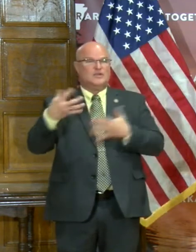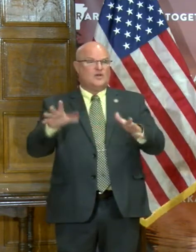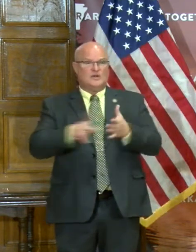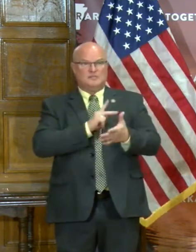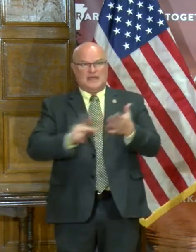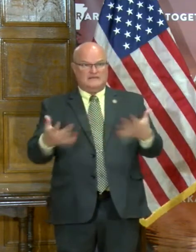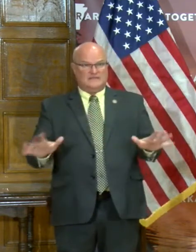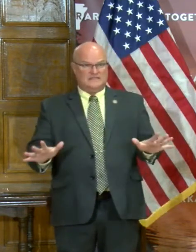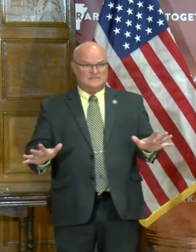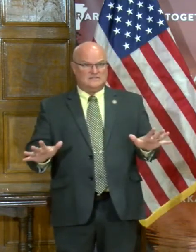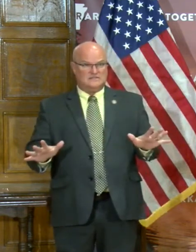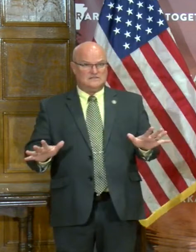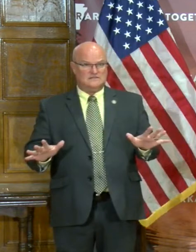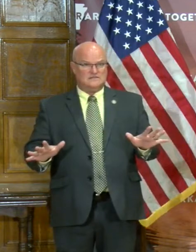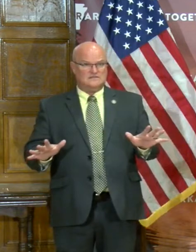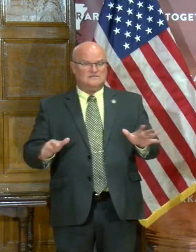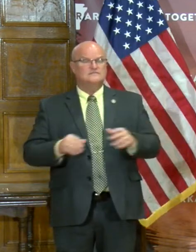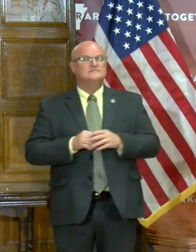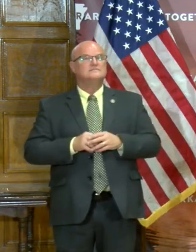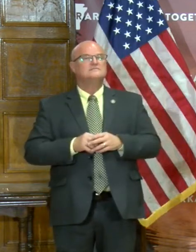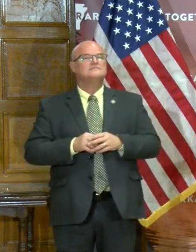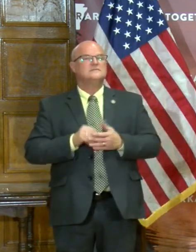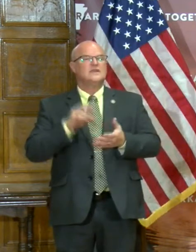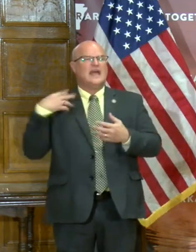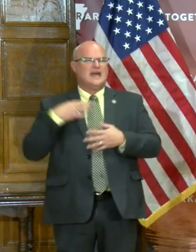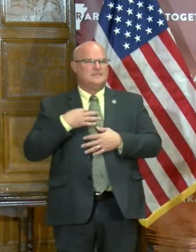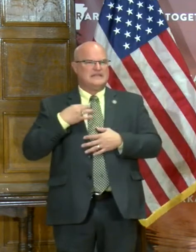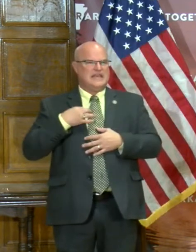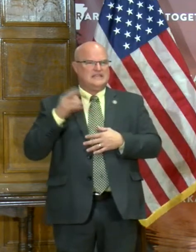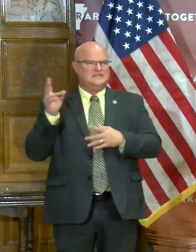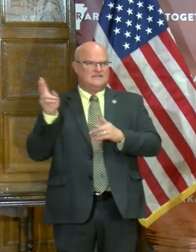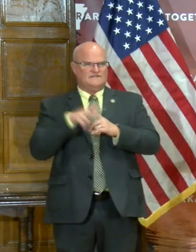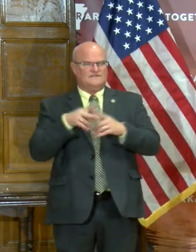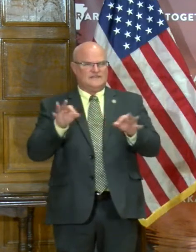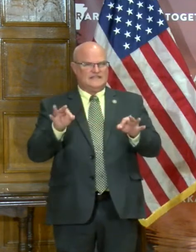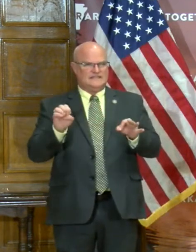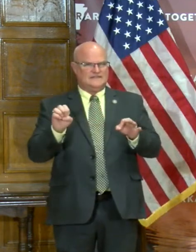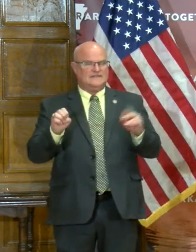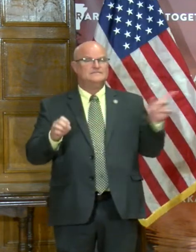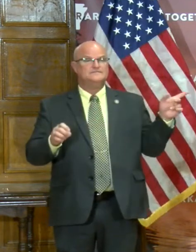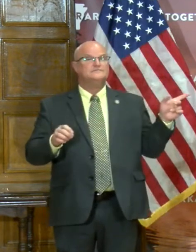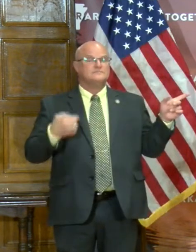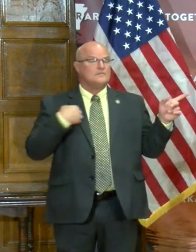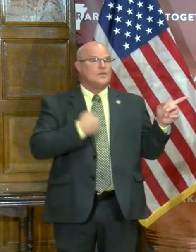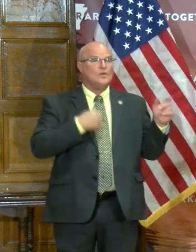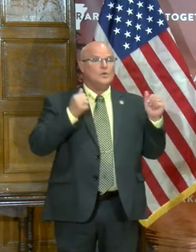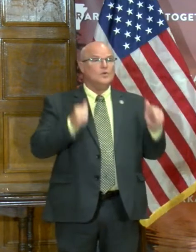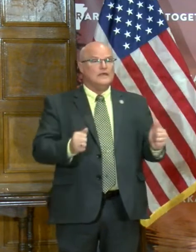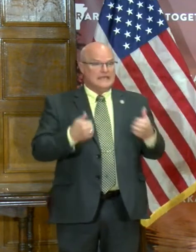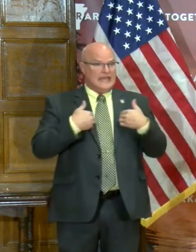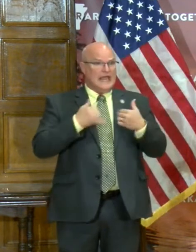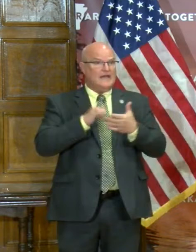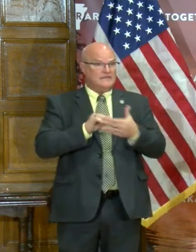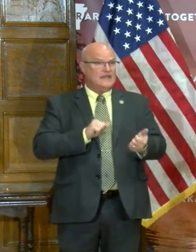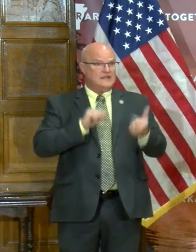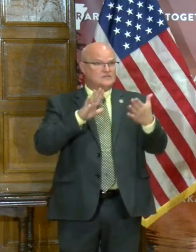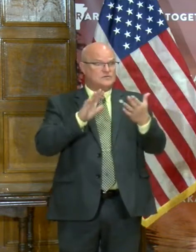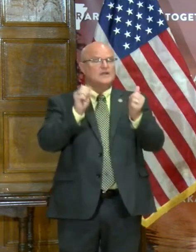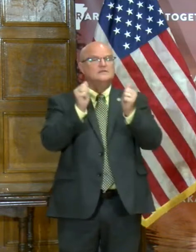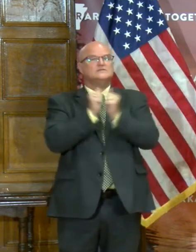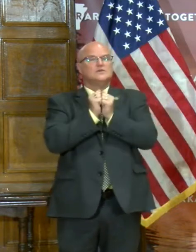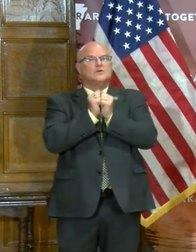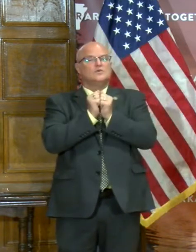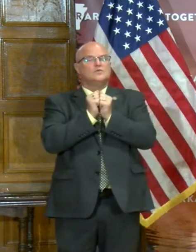already paid their application fee. Well, we can have that addressed with